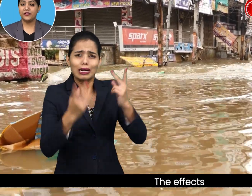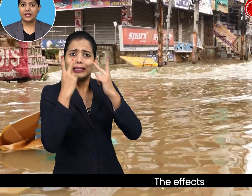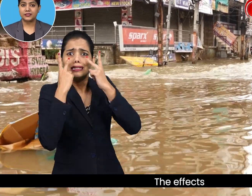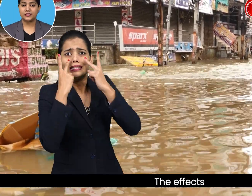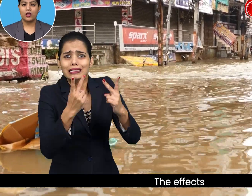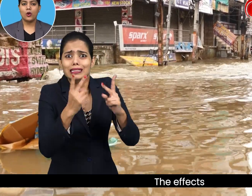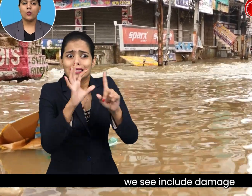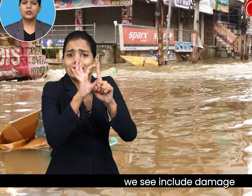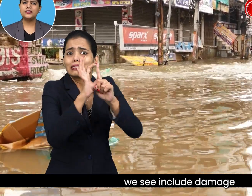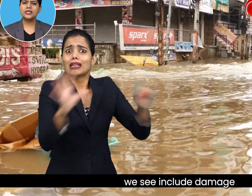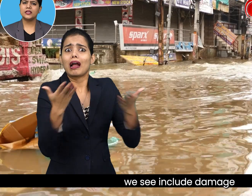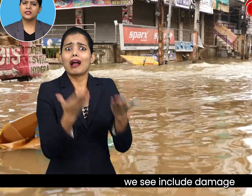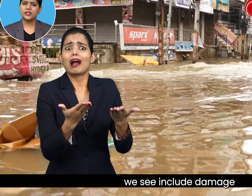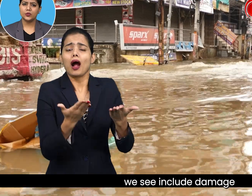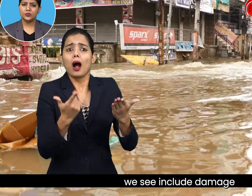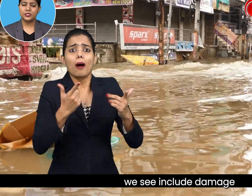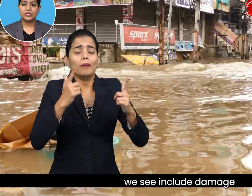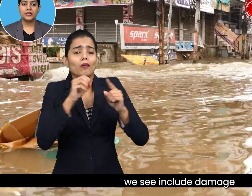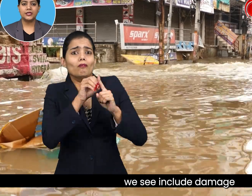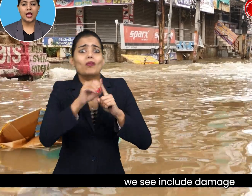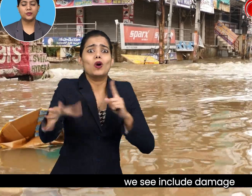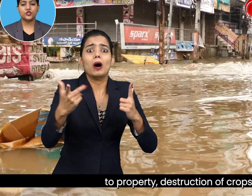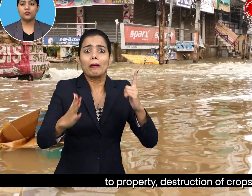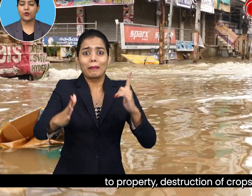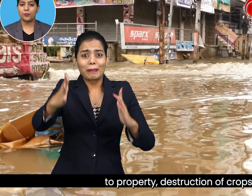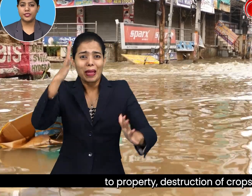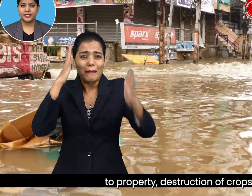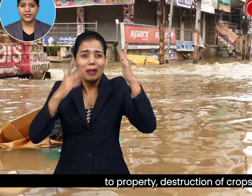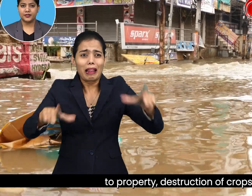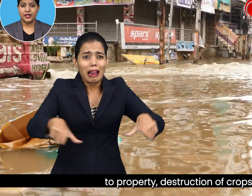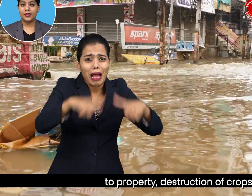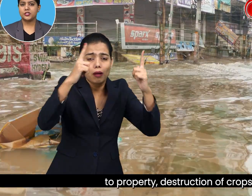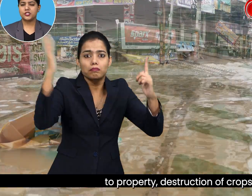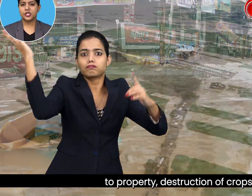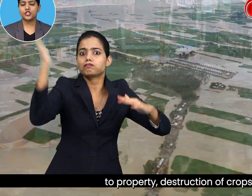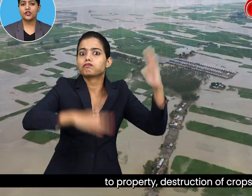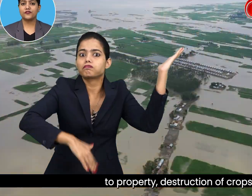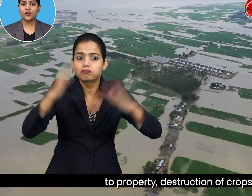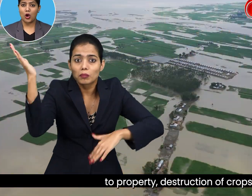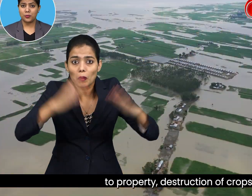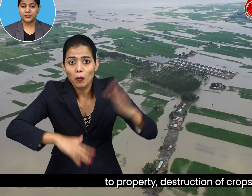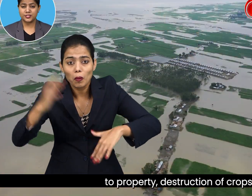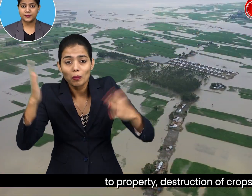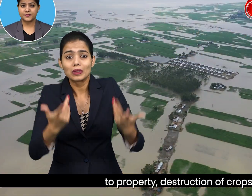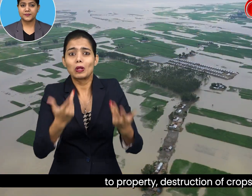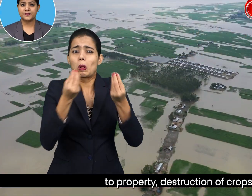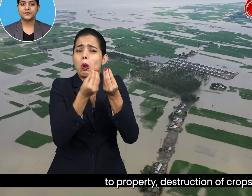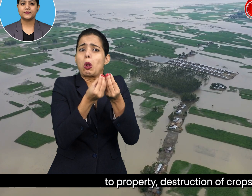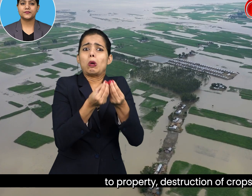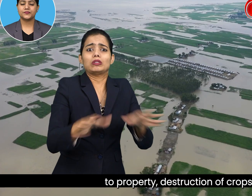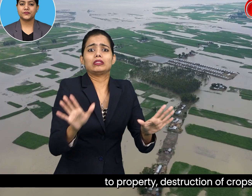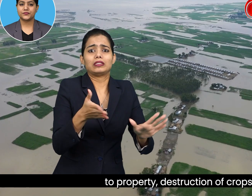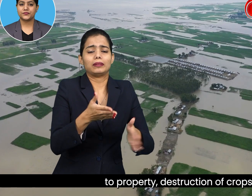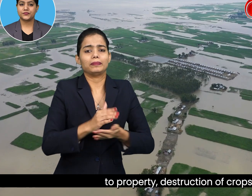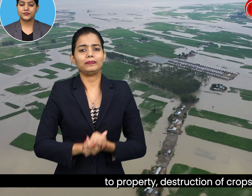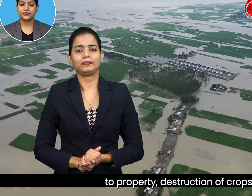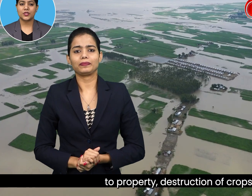The effects we see include damage to property, destruction of crops,